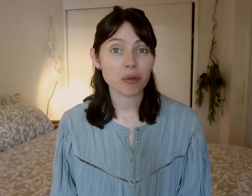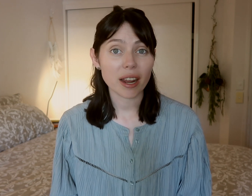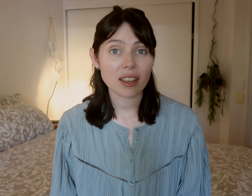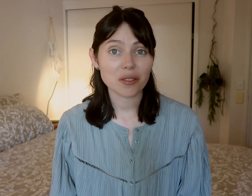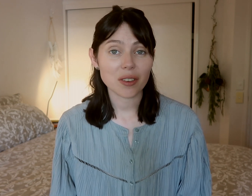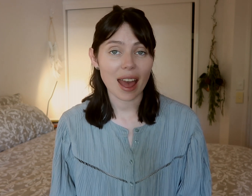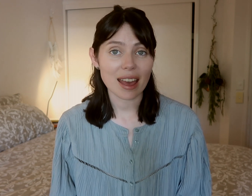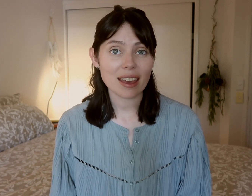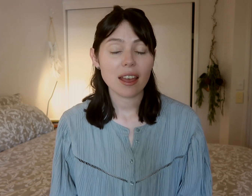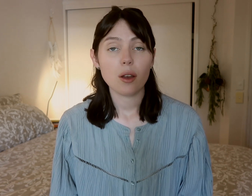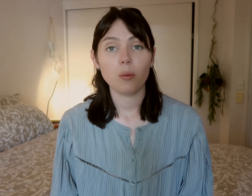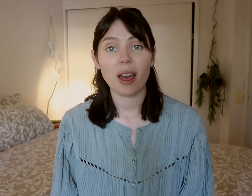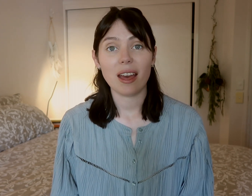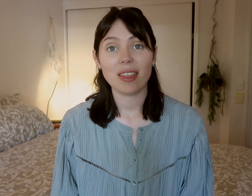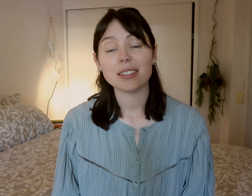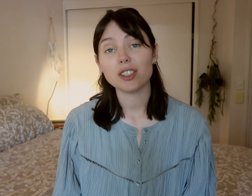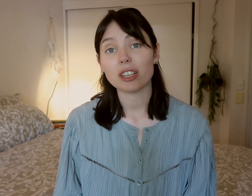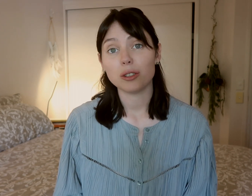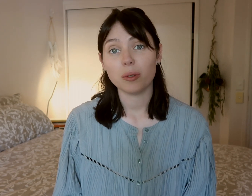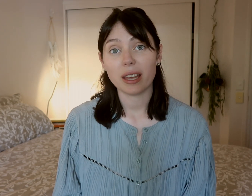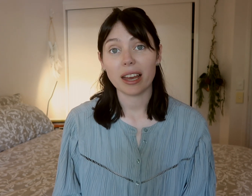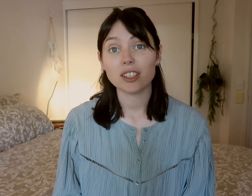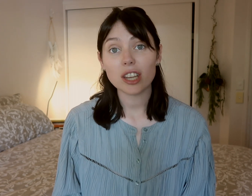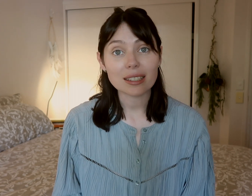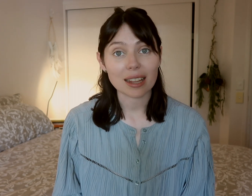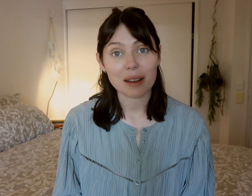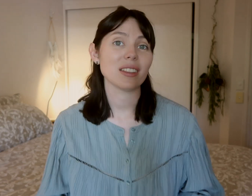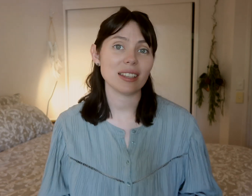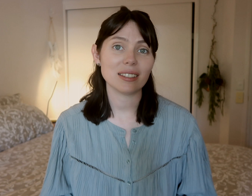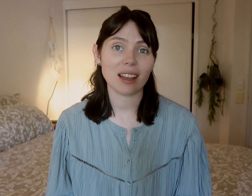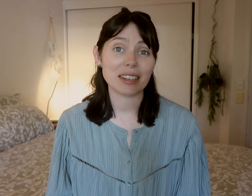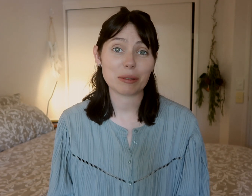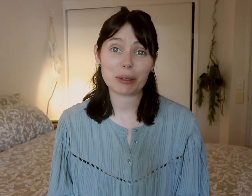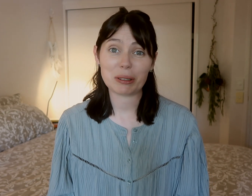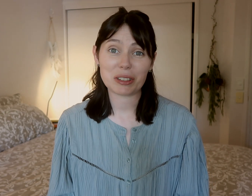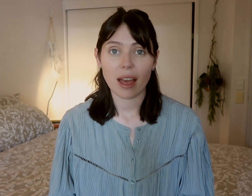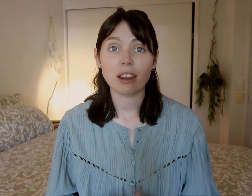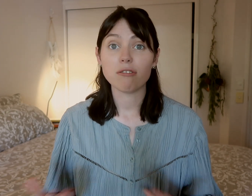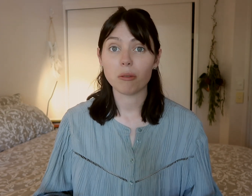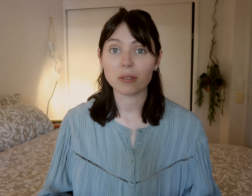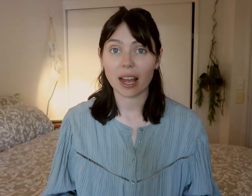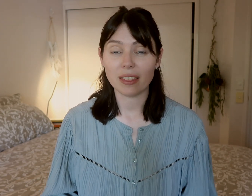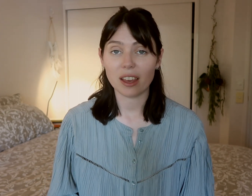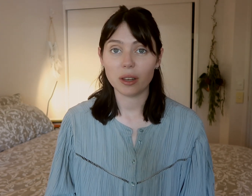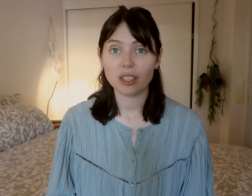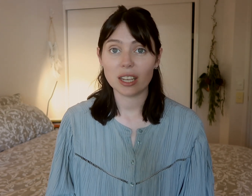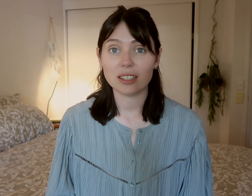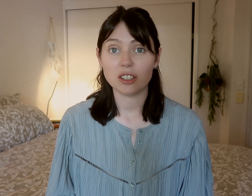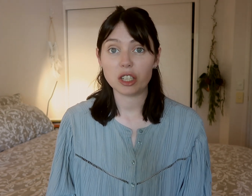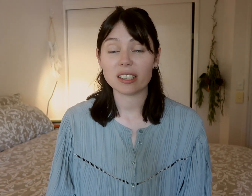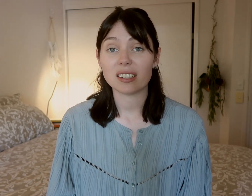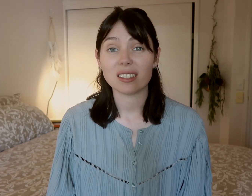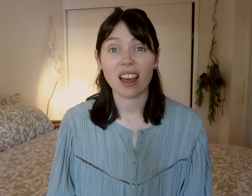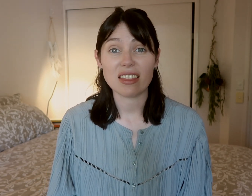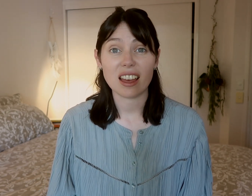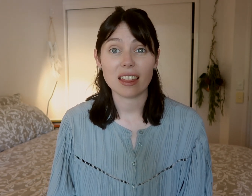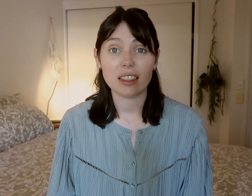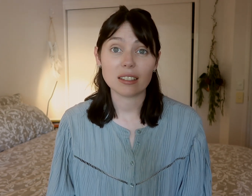Ready UK where they suggest doing a chest slap. This sign doesn't belong to any formal sign language it's just a sign that this